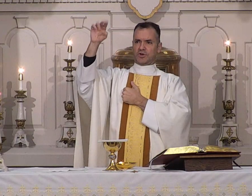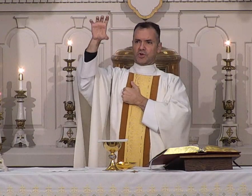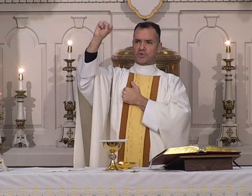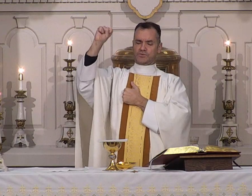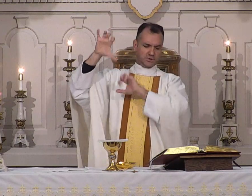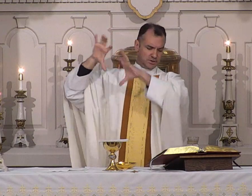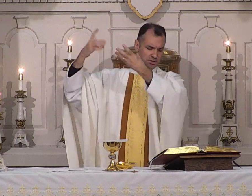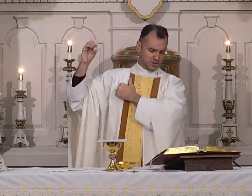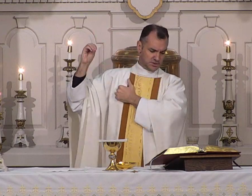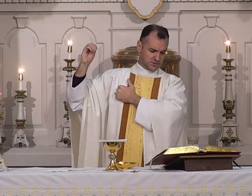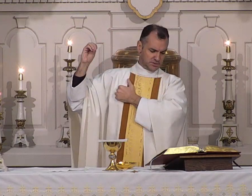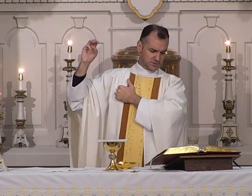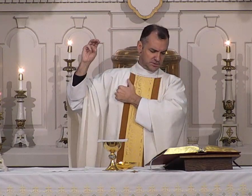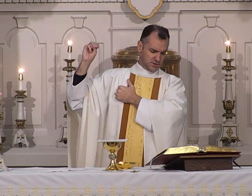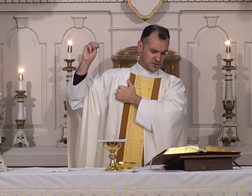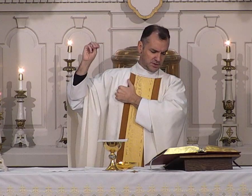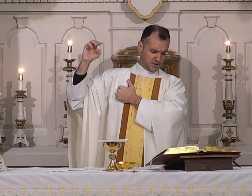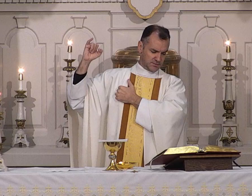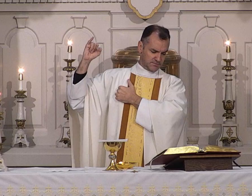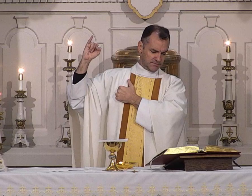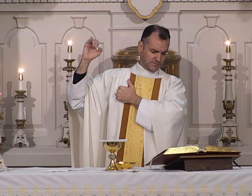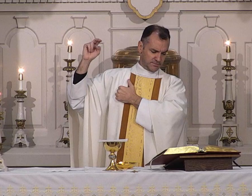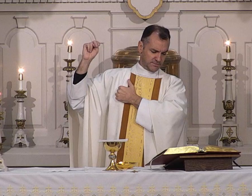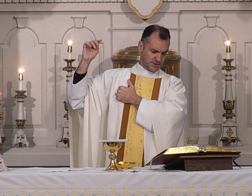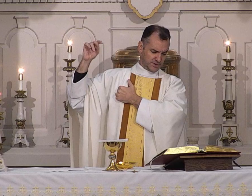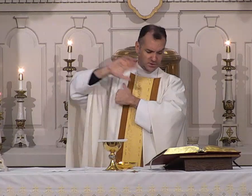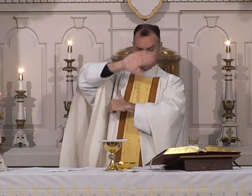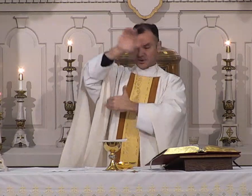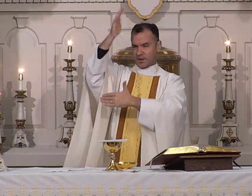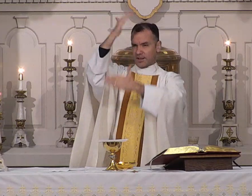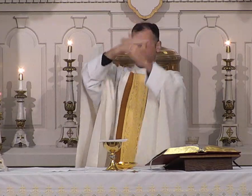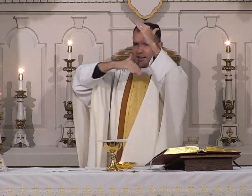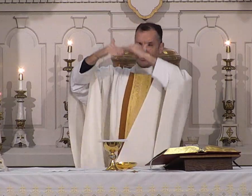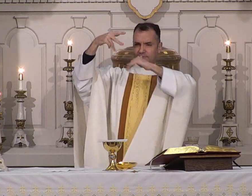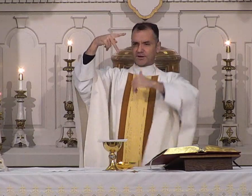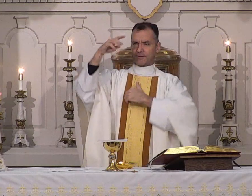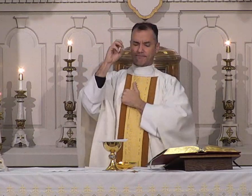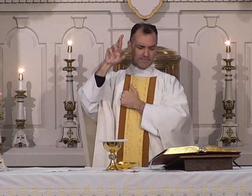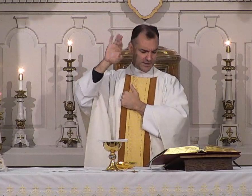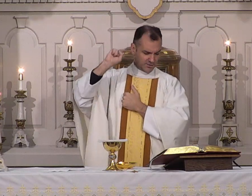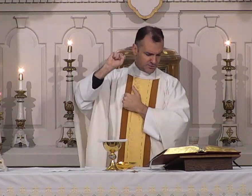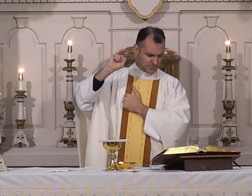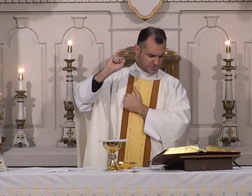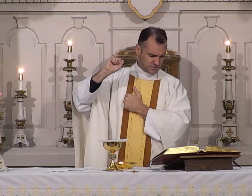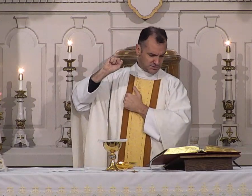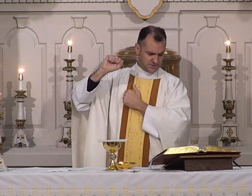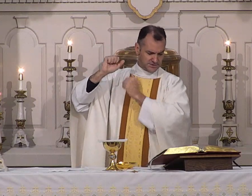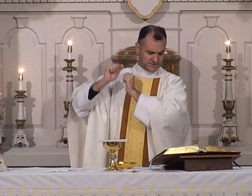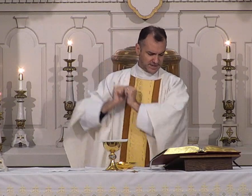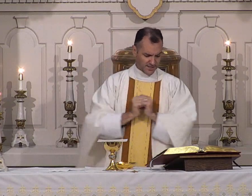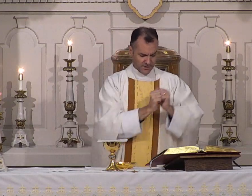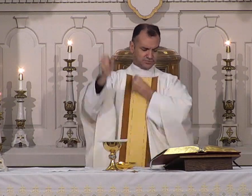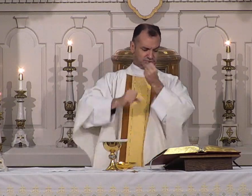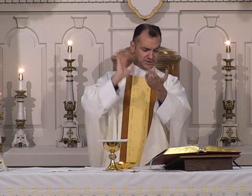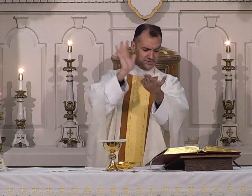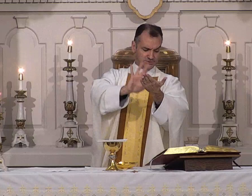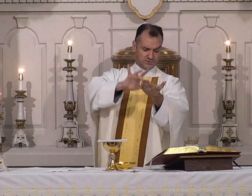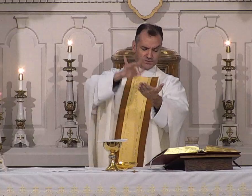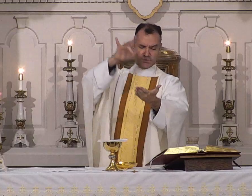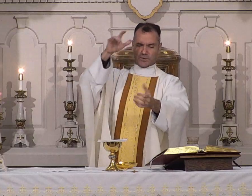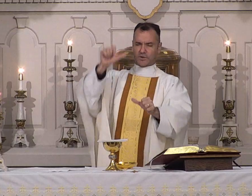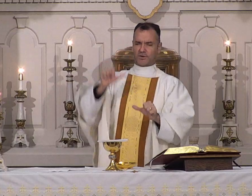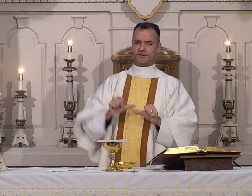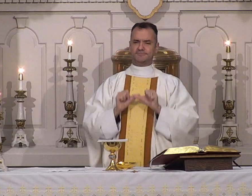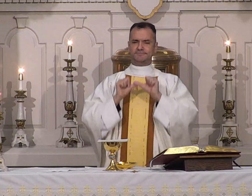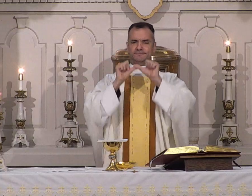dominions, and with all the hosts and powers of heaven, we sing the hymn of your glory,